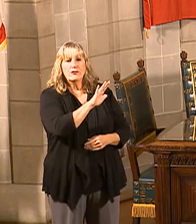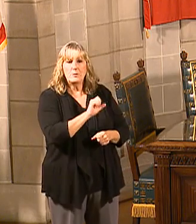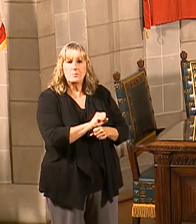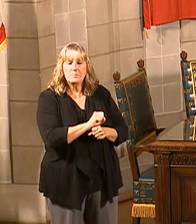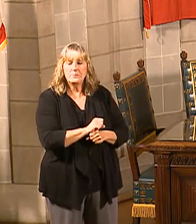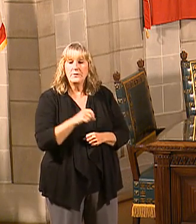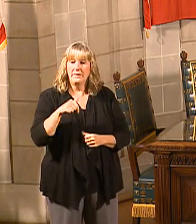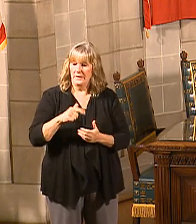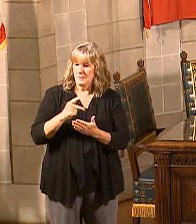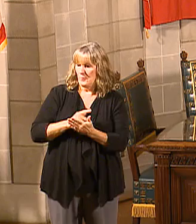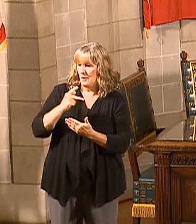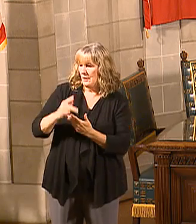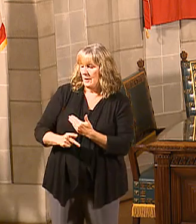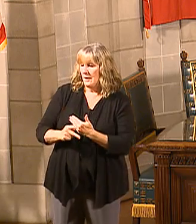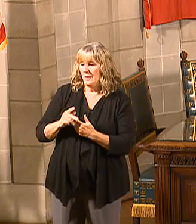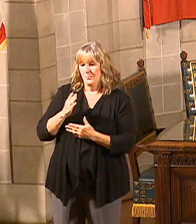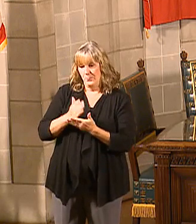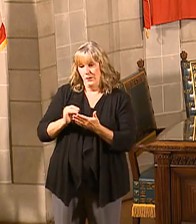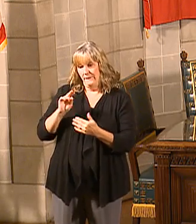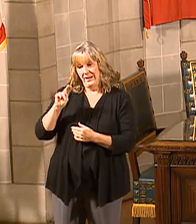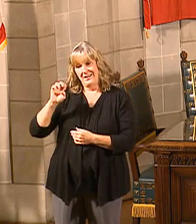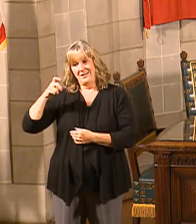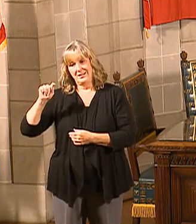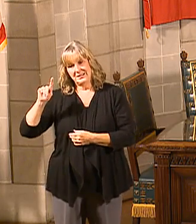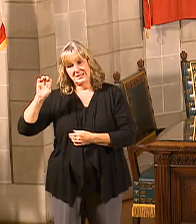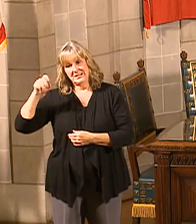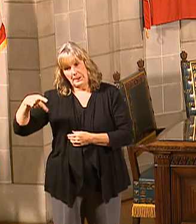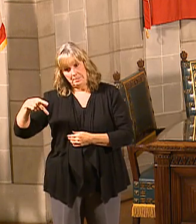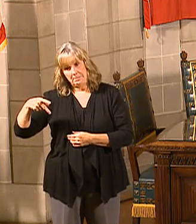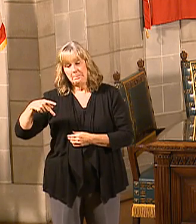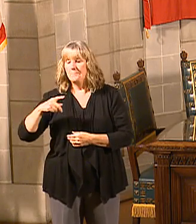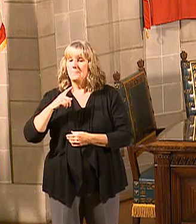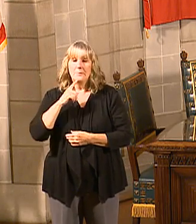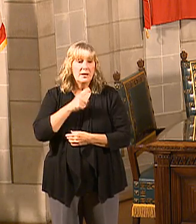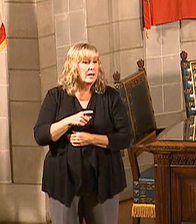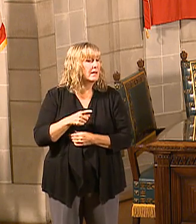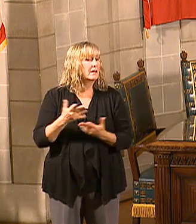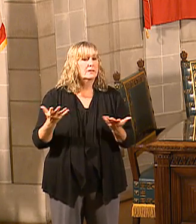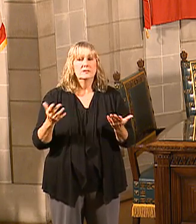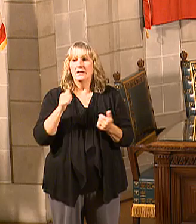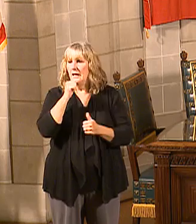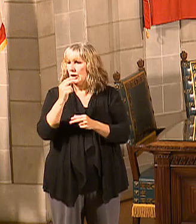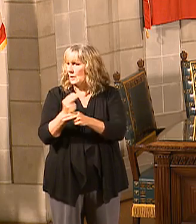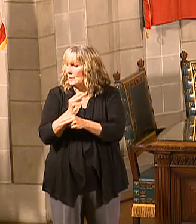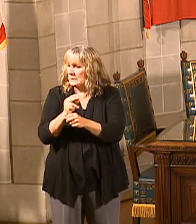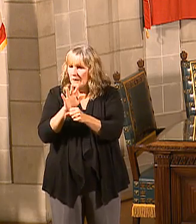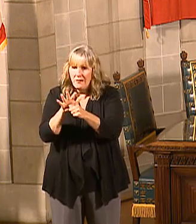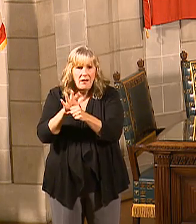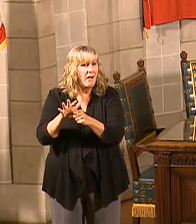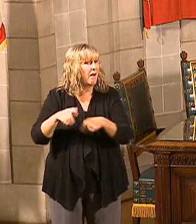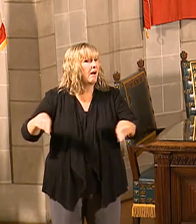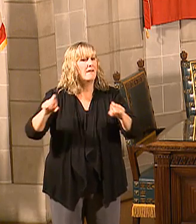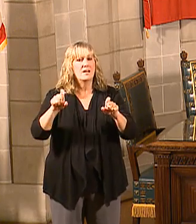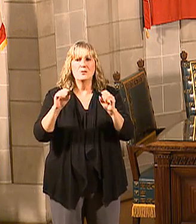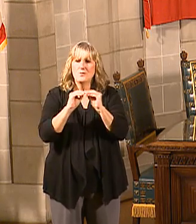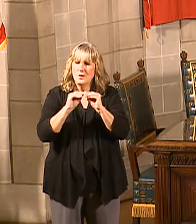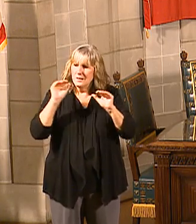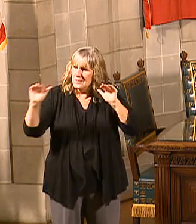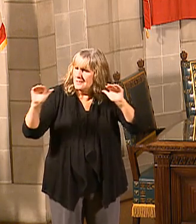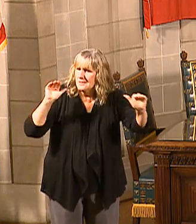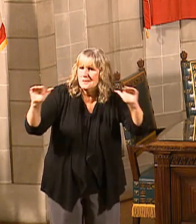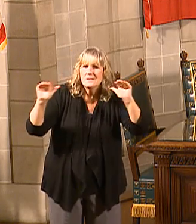This program, which is part of the Next Step program, is highly underrated and underutilized and needs to have more awareness to keep it